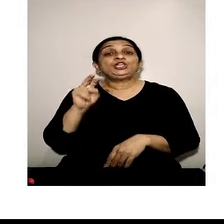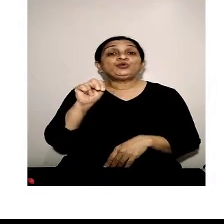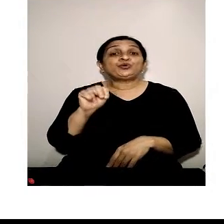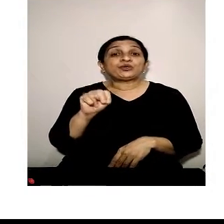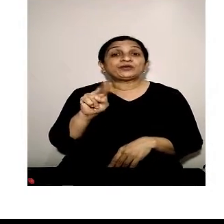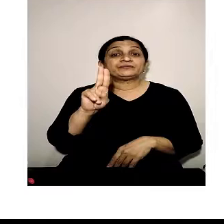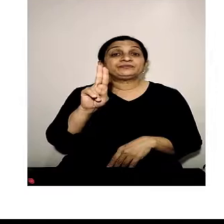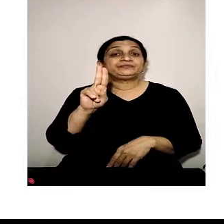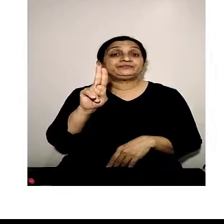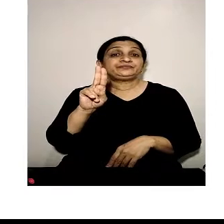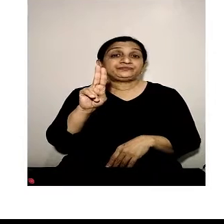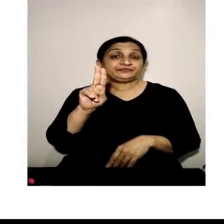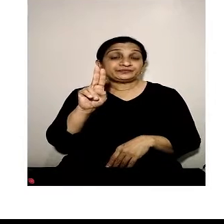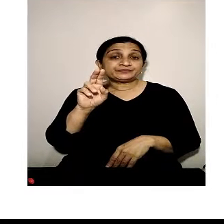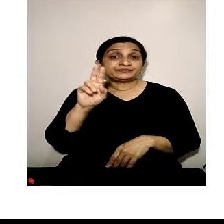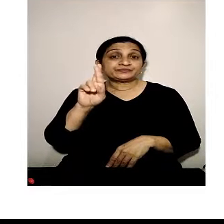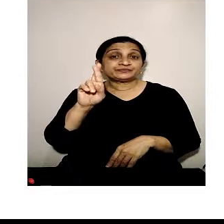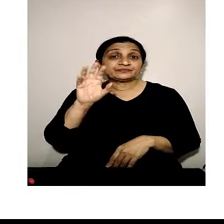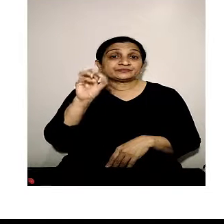or the neuron.